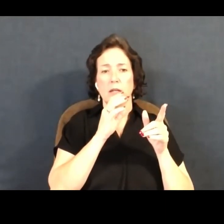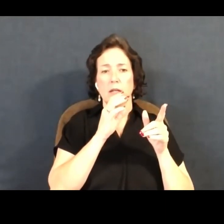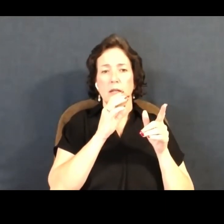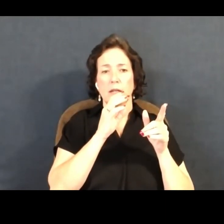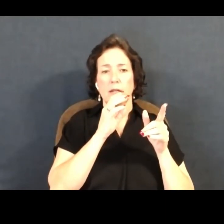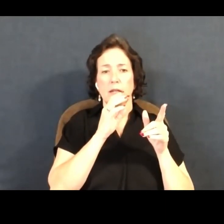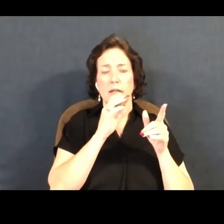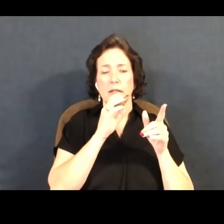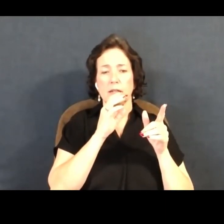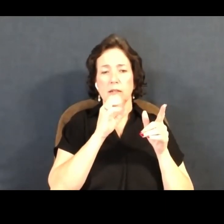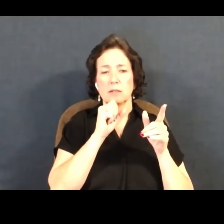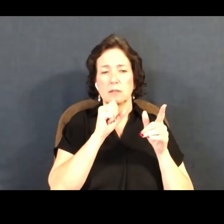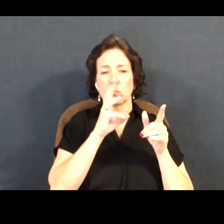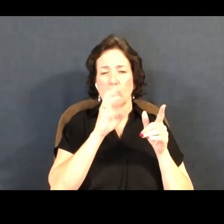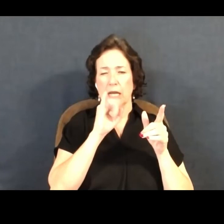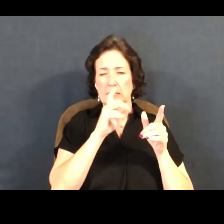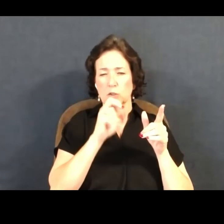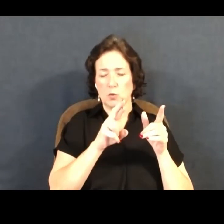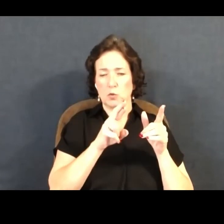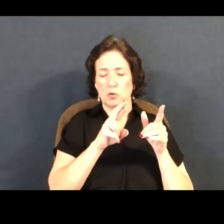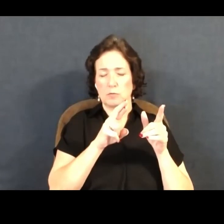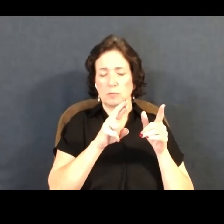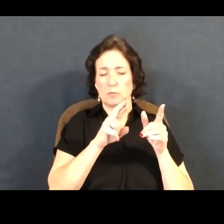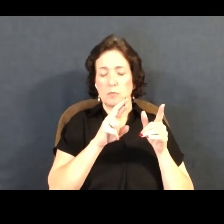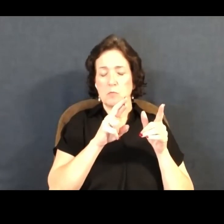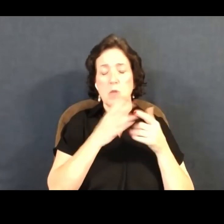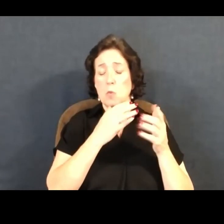Grandpa Schweitzer. And when we went to live with them,